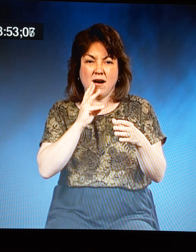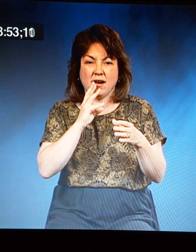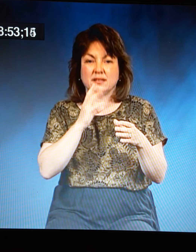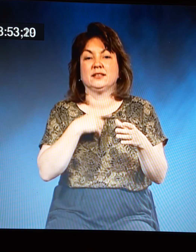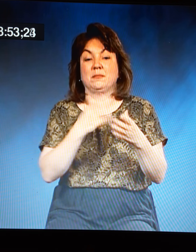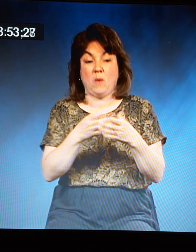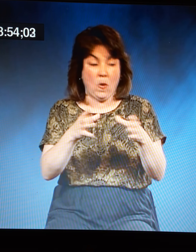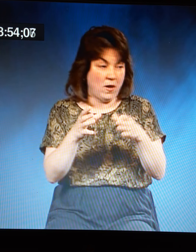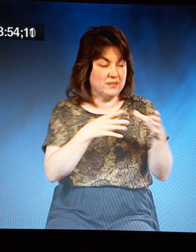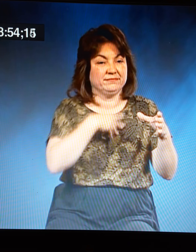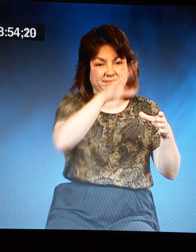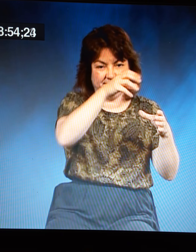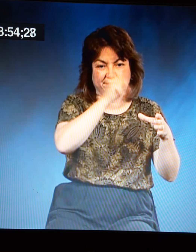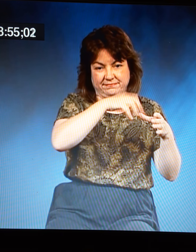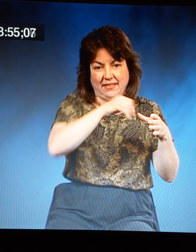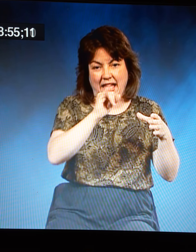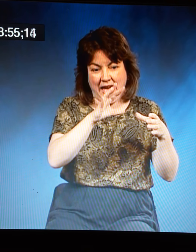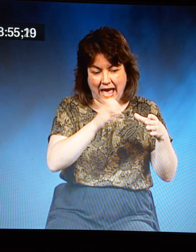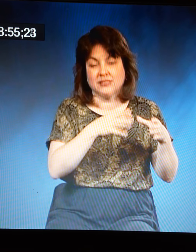Then I tried just to try a bowl of ice water.